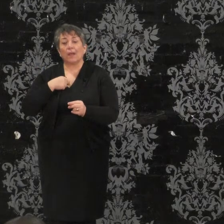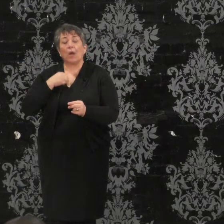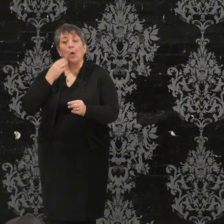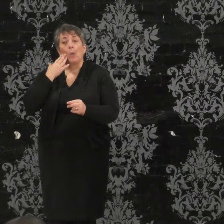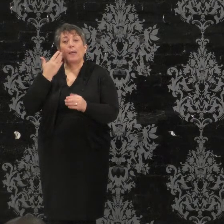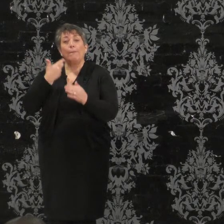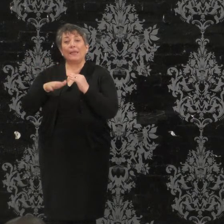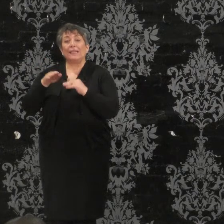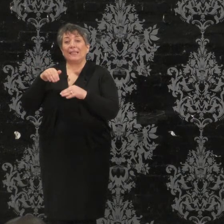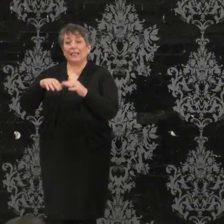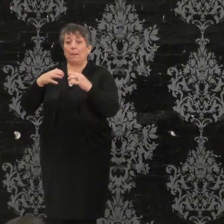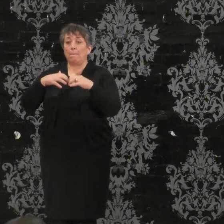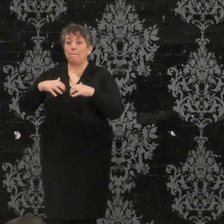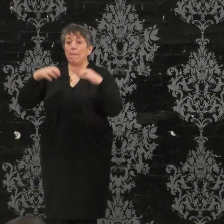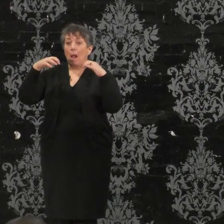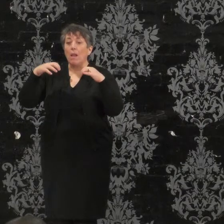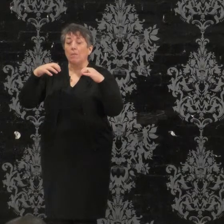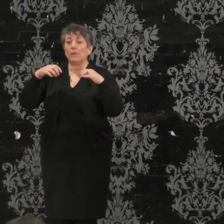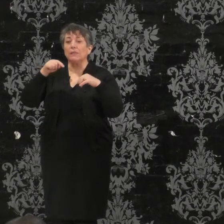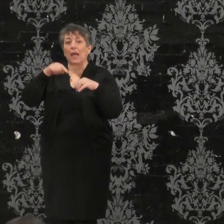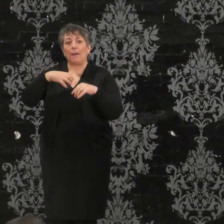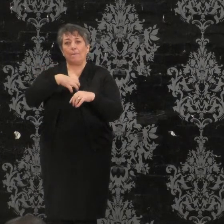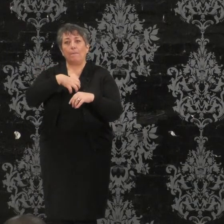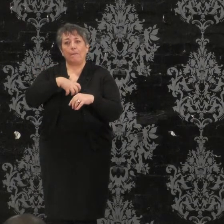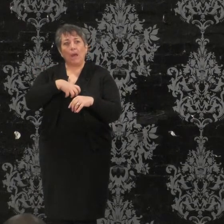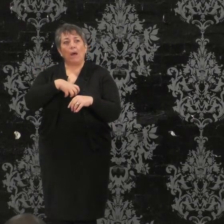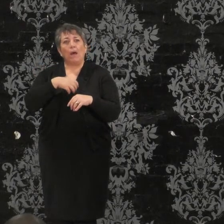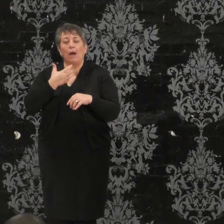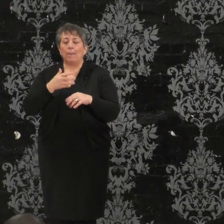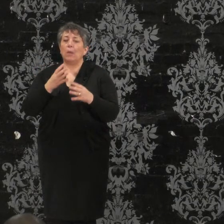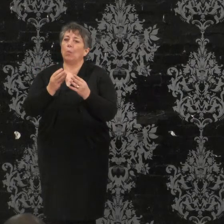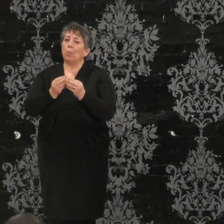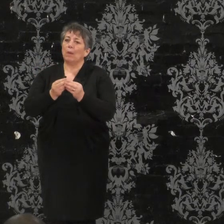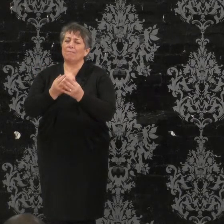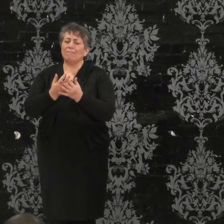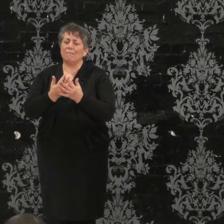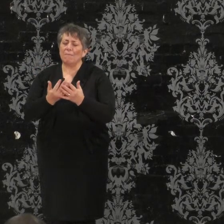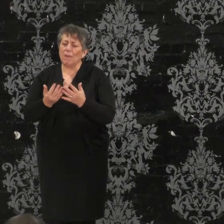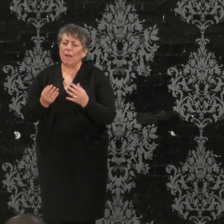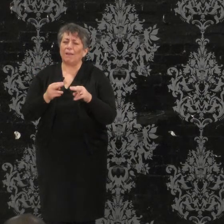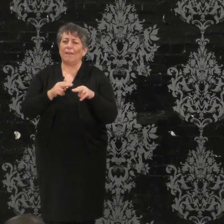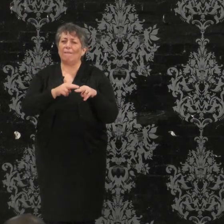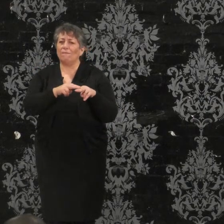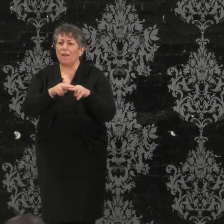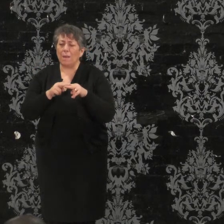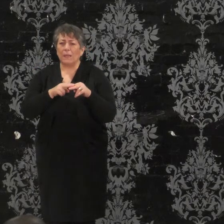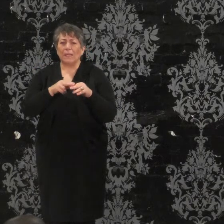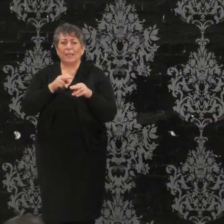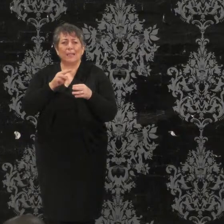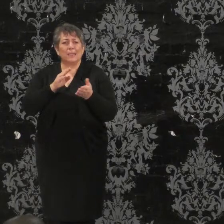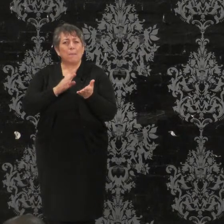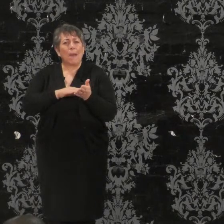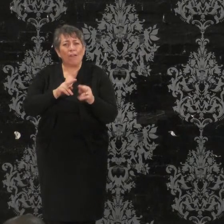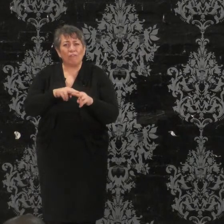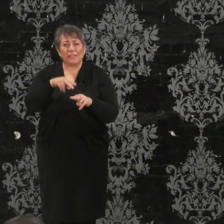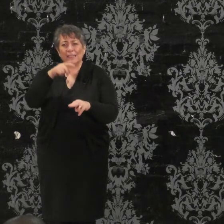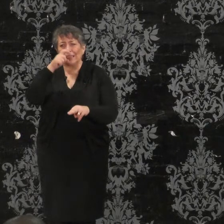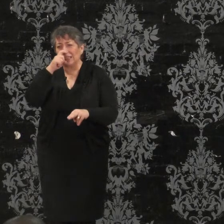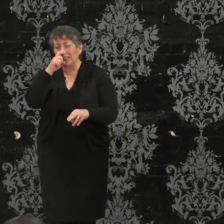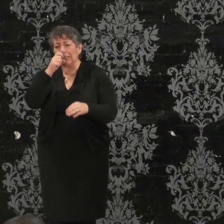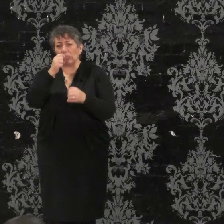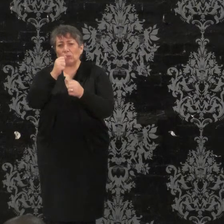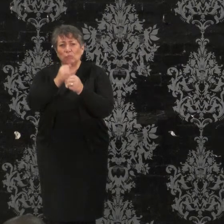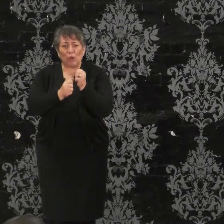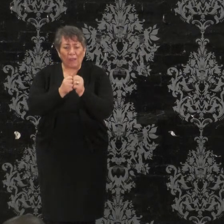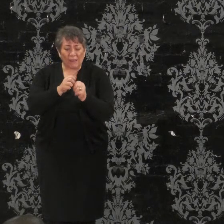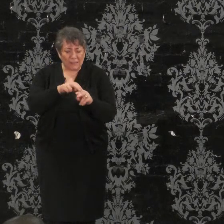time with bereaved families, parents, sisters and brothers, those who've lost a